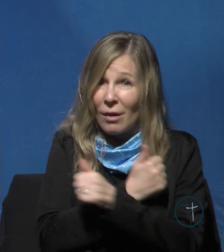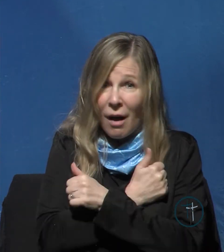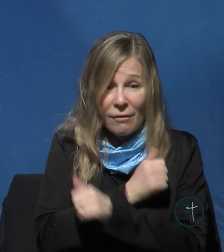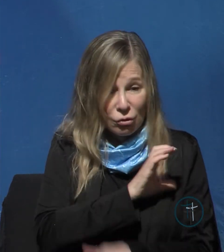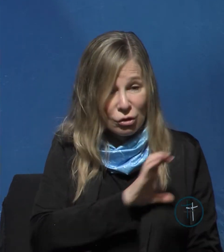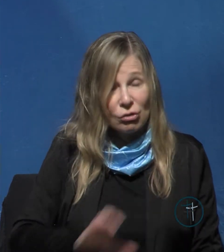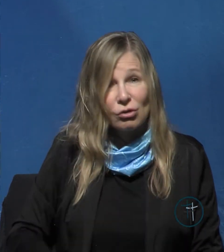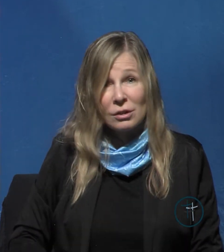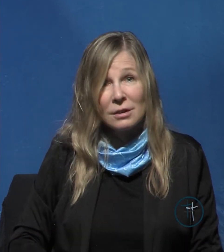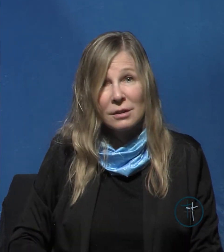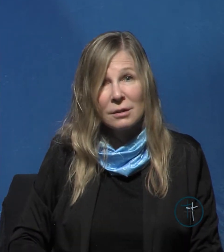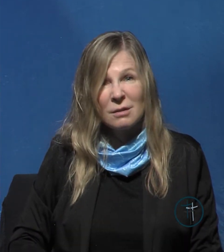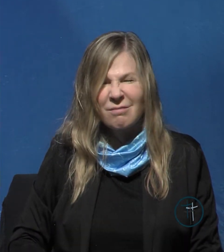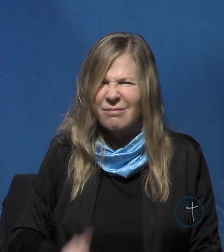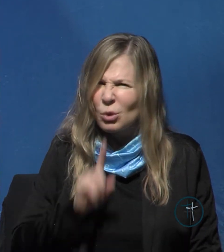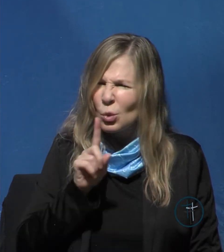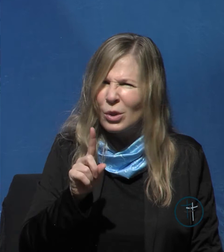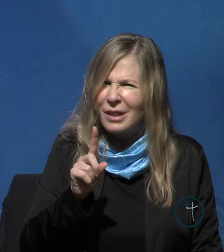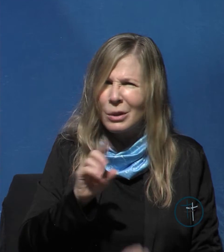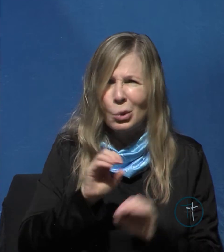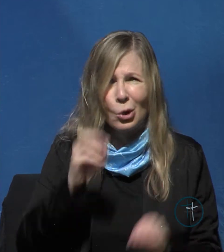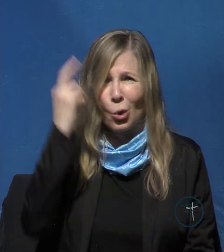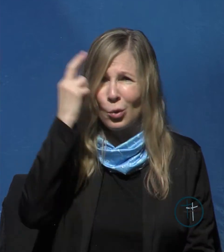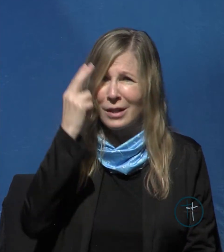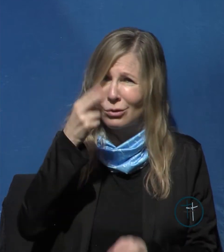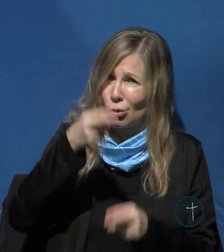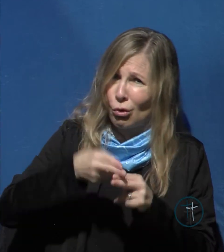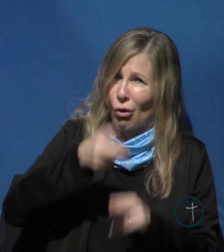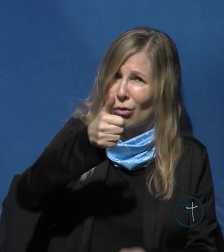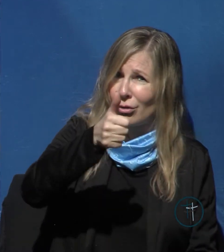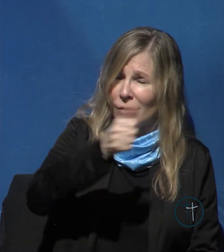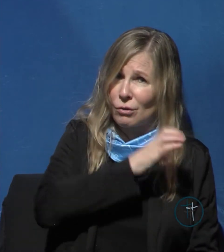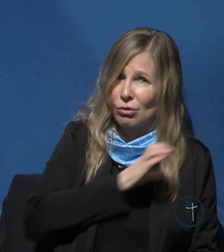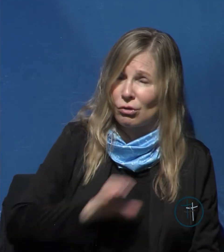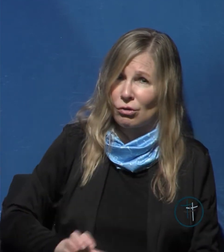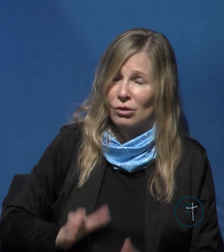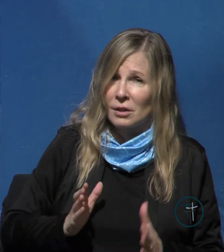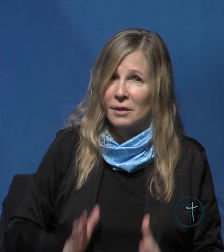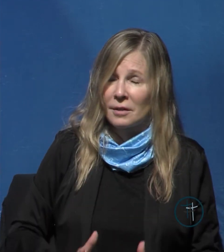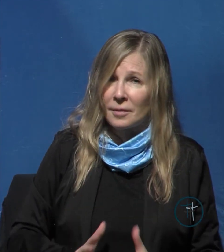Christians, you really don't have a reason to call yourself a Christian.